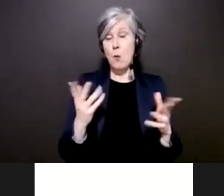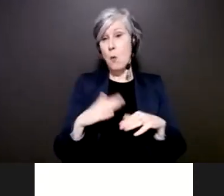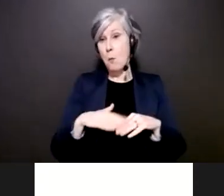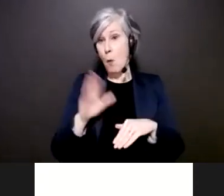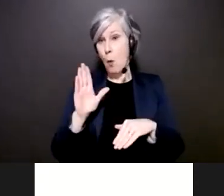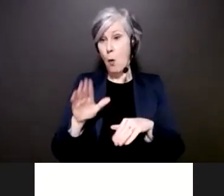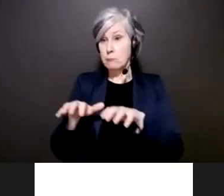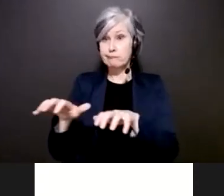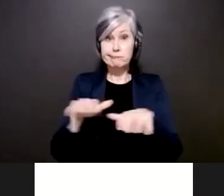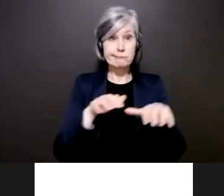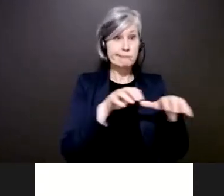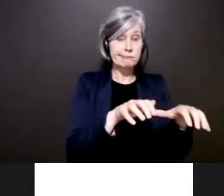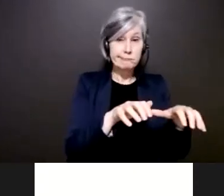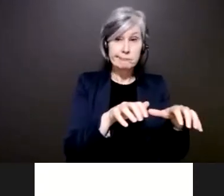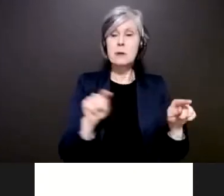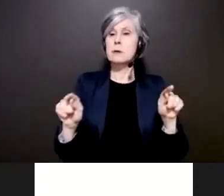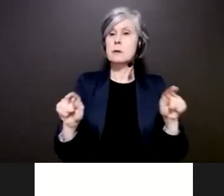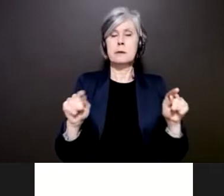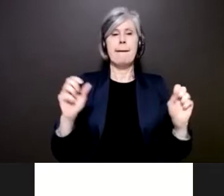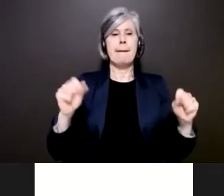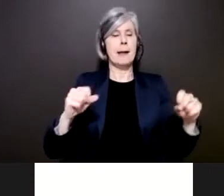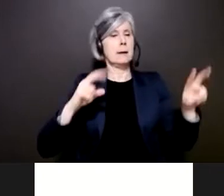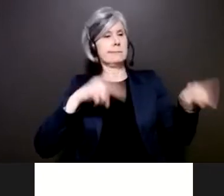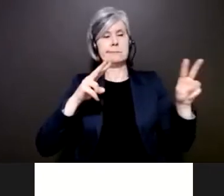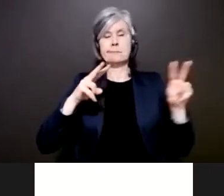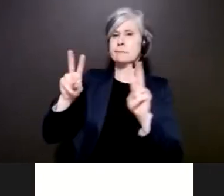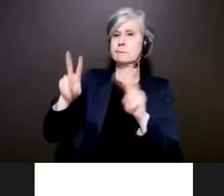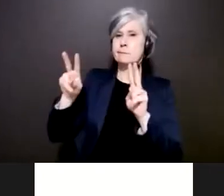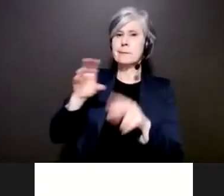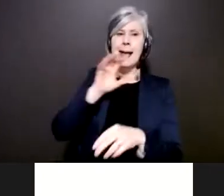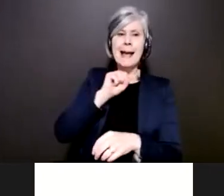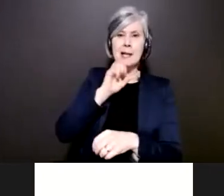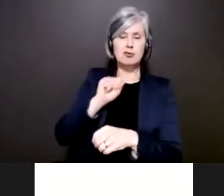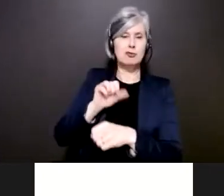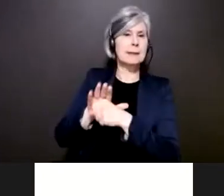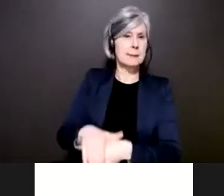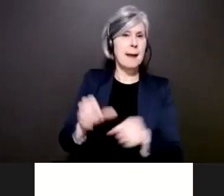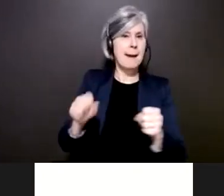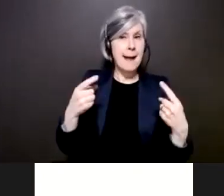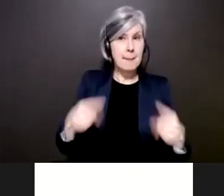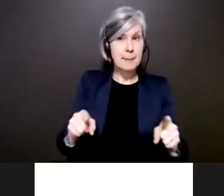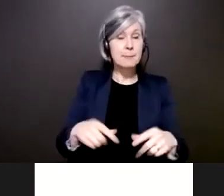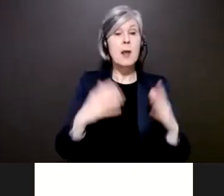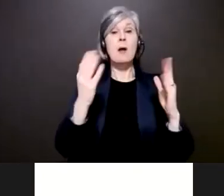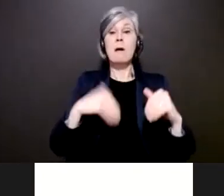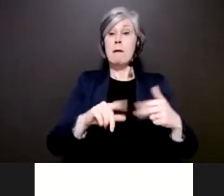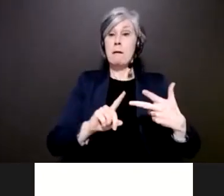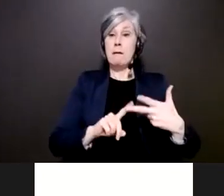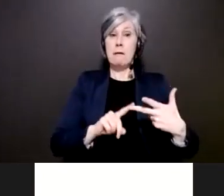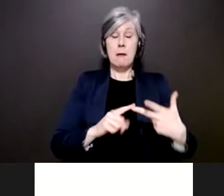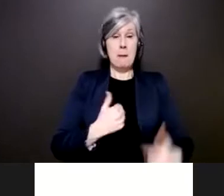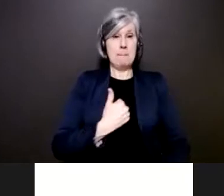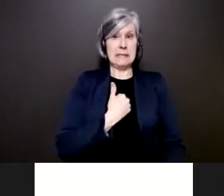last part, the self-directed ageism, is when I look in the mirror and I don't see myself at the same age as I